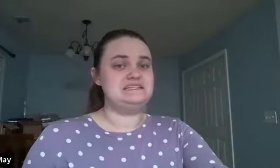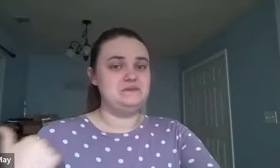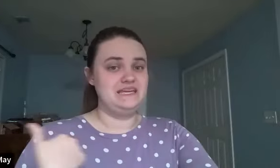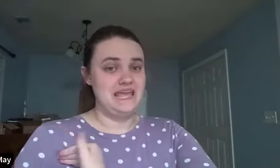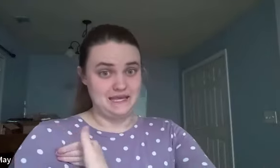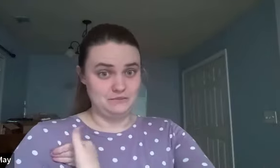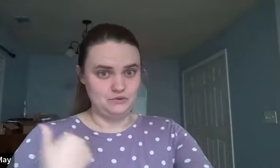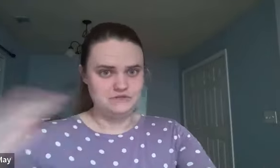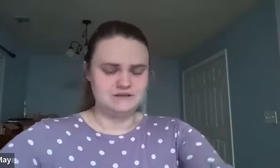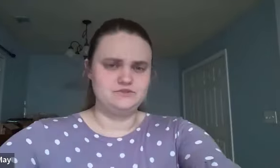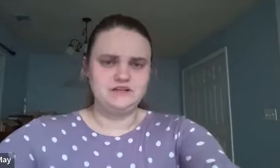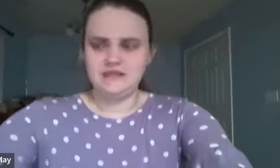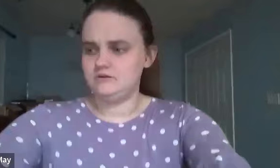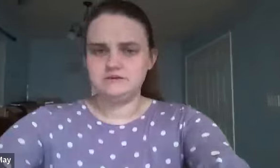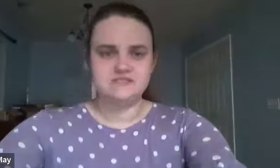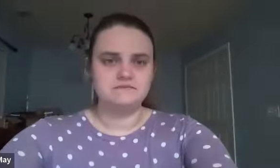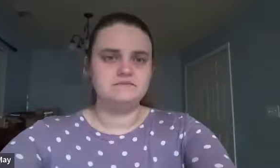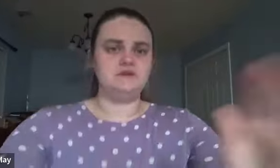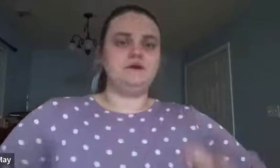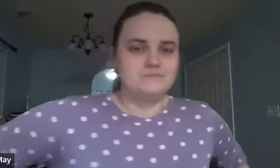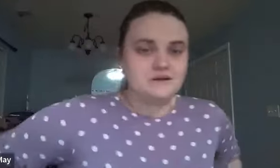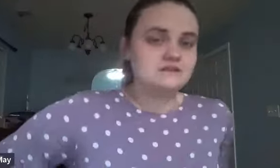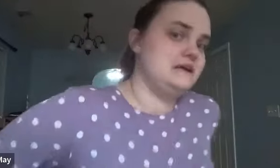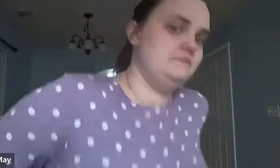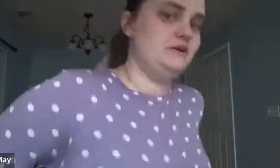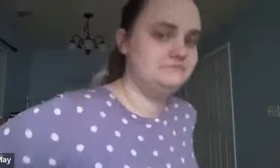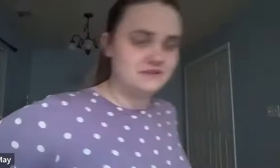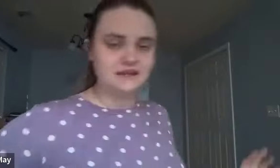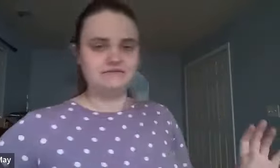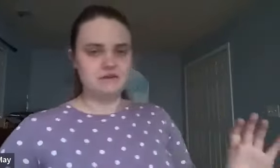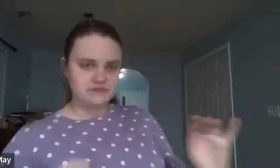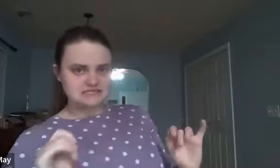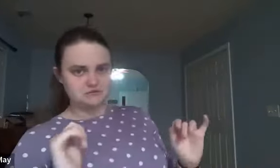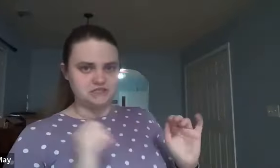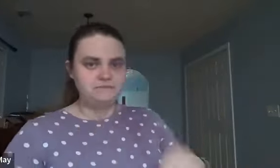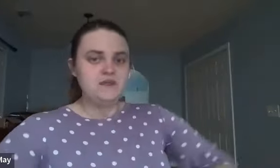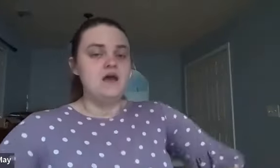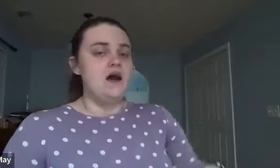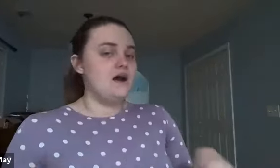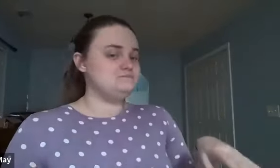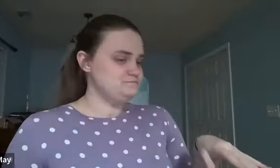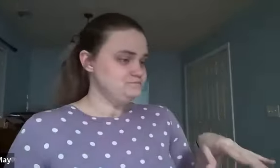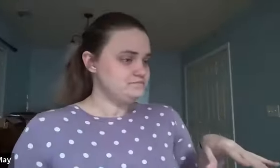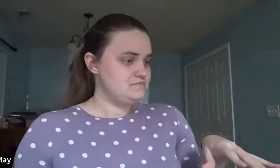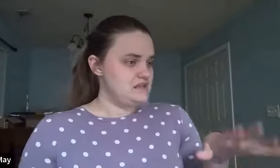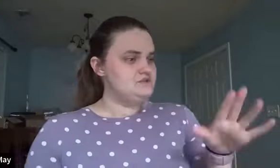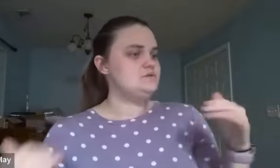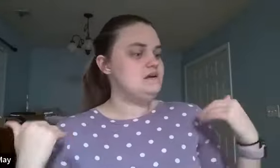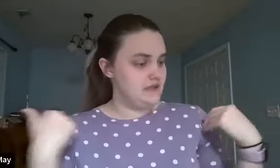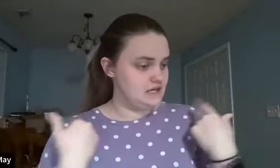to be animals. I'm trying to angle and see. There we go. I'll sit up better. I'm being slouchy. So we have